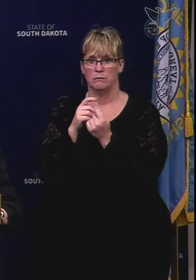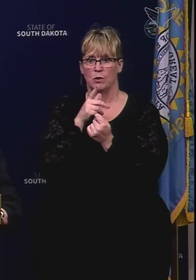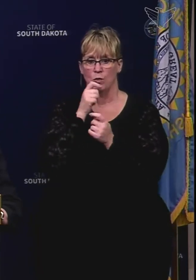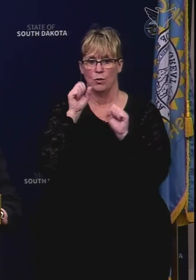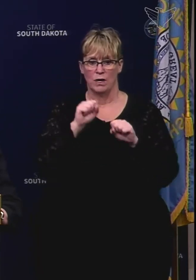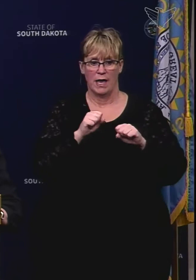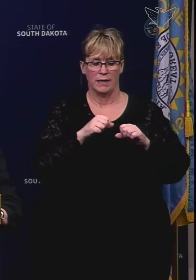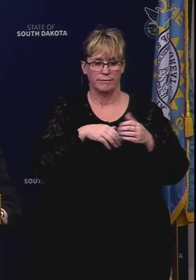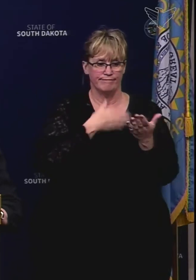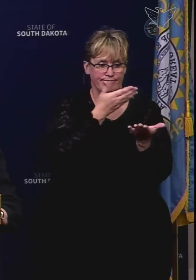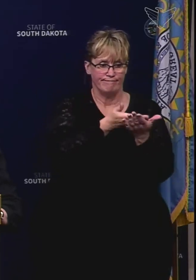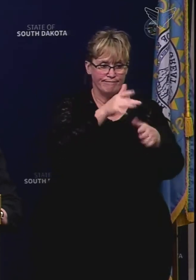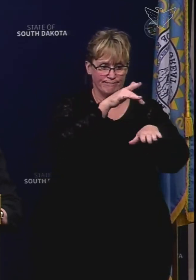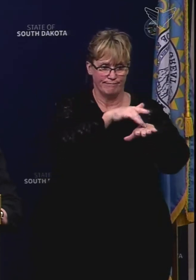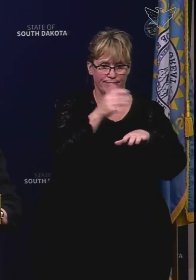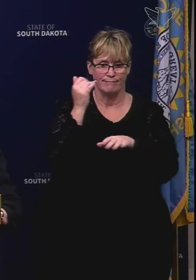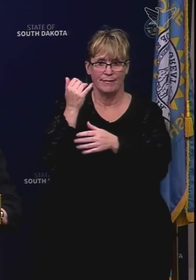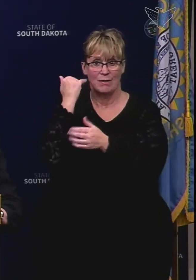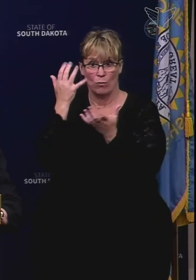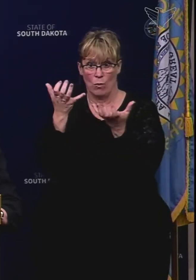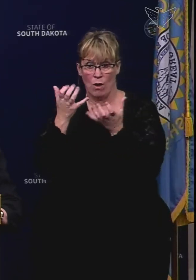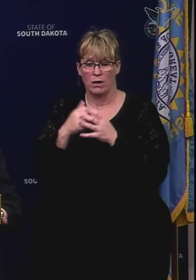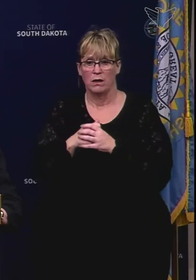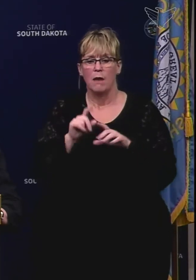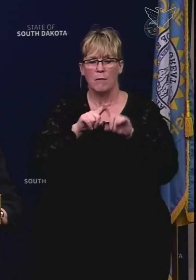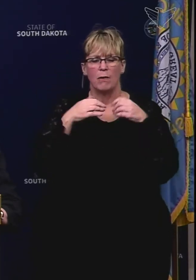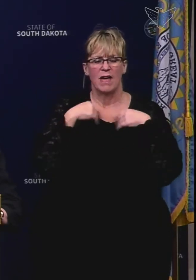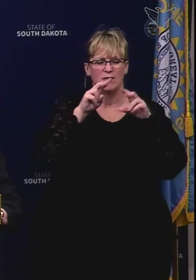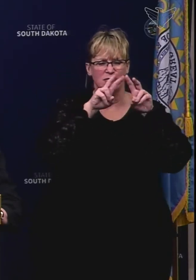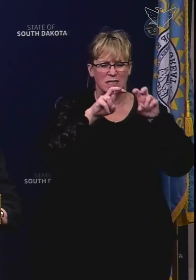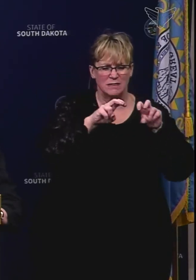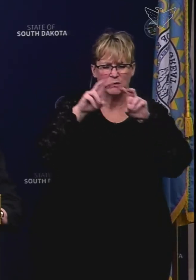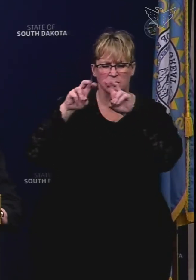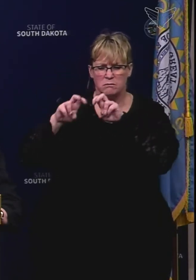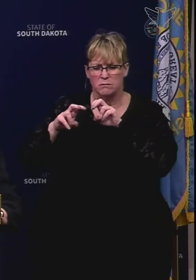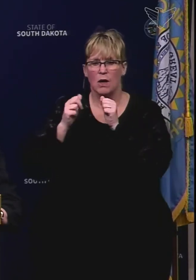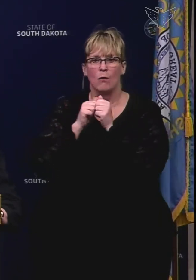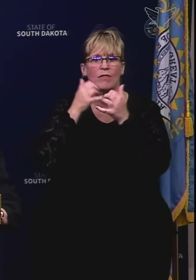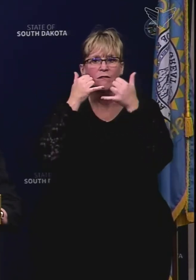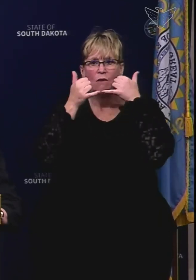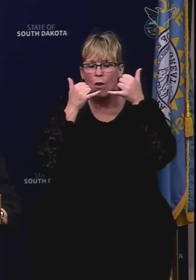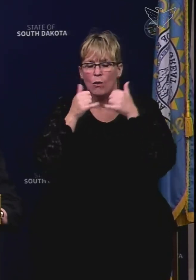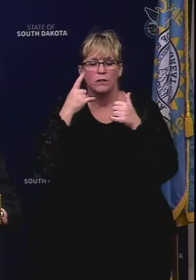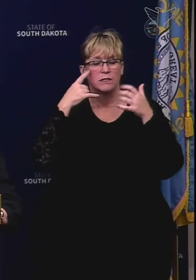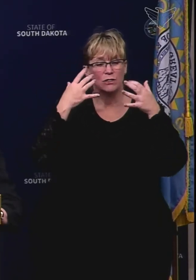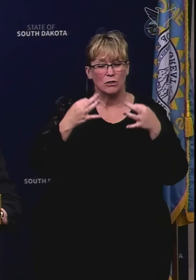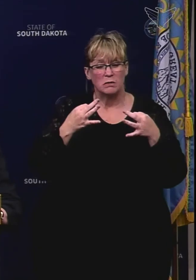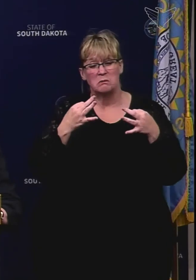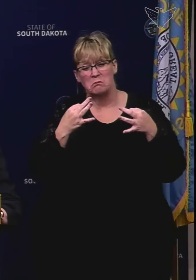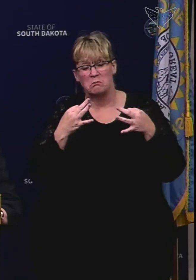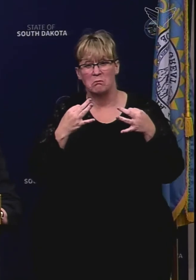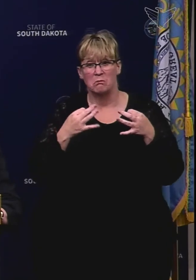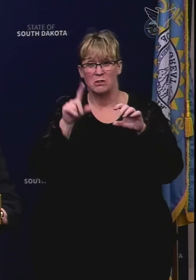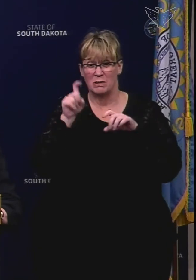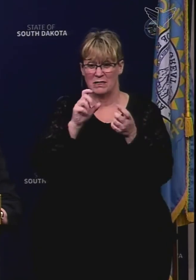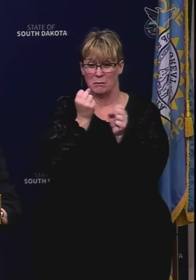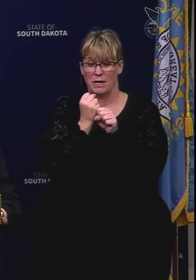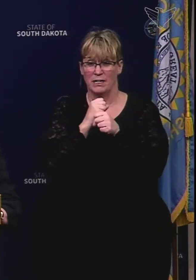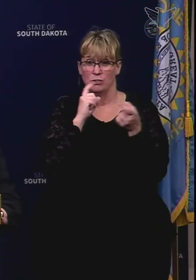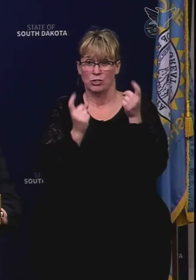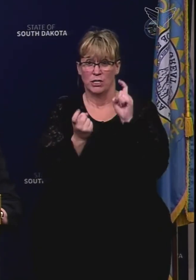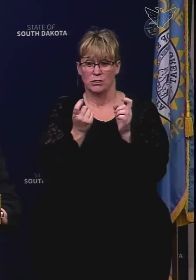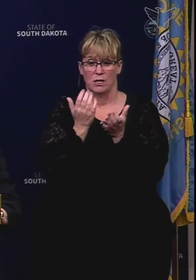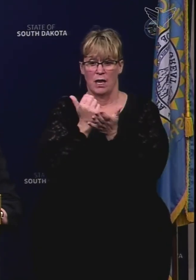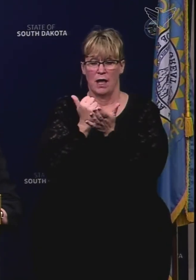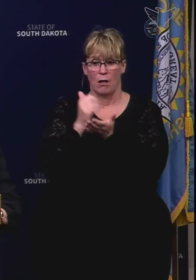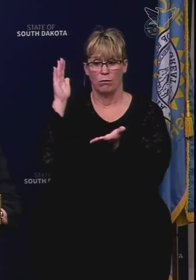on site if the employer wants. But we have some assessments that we can do with them, even over the phone, to determine are there some changes that they can make that can